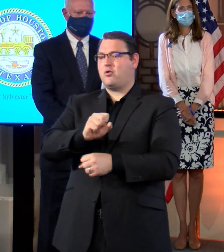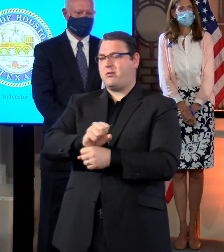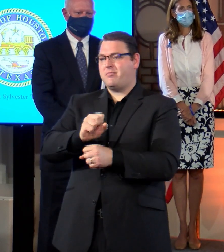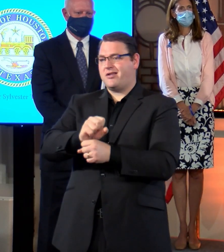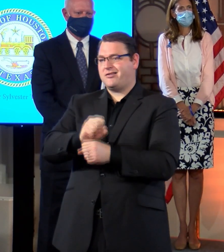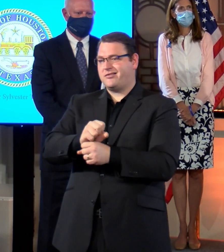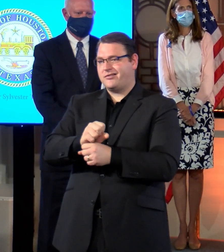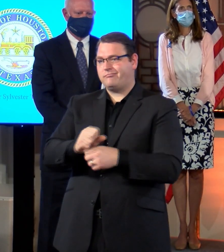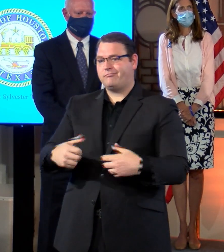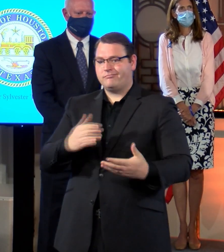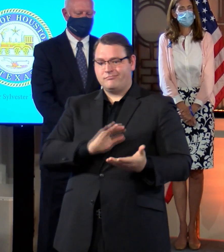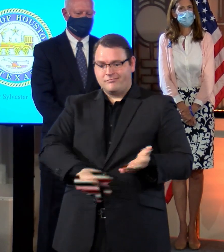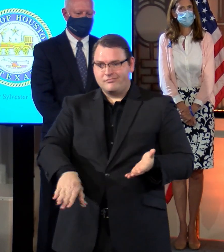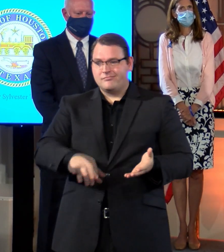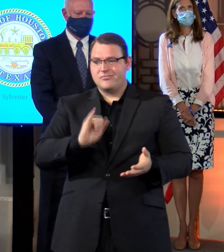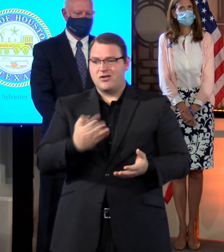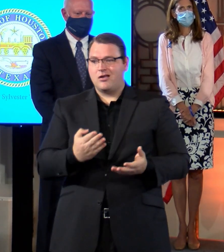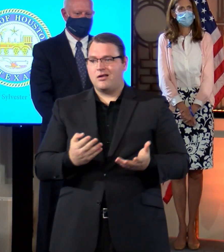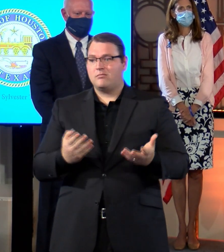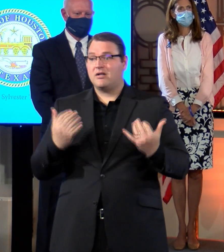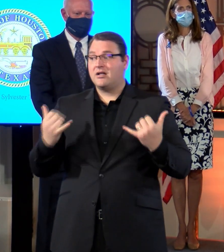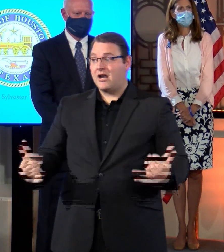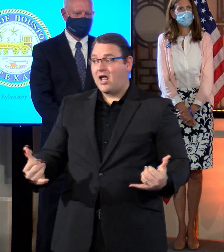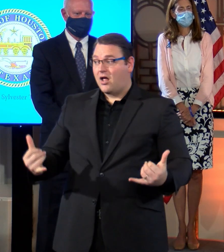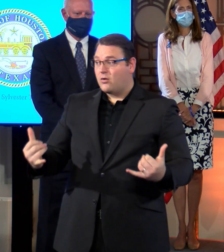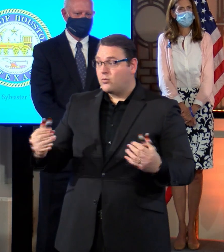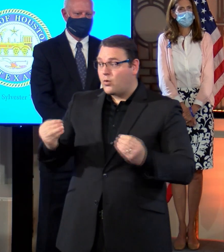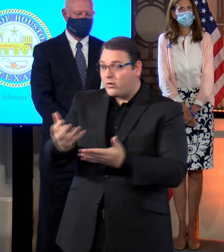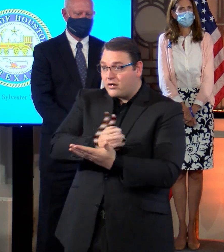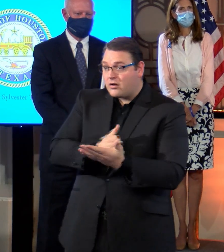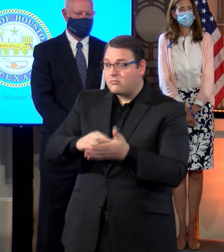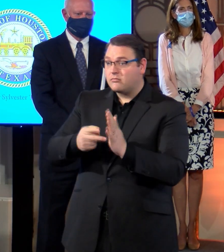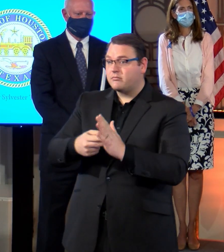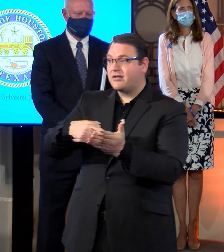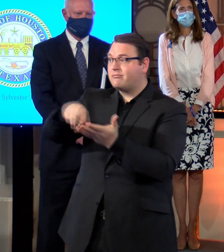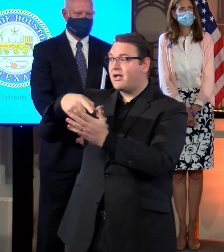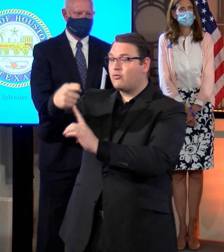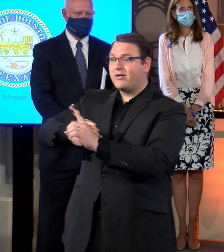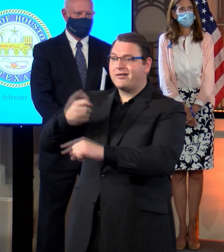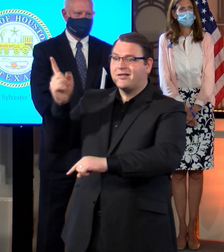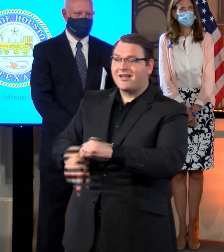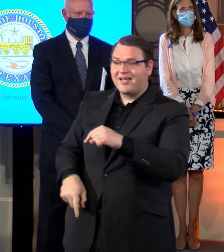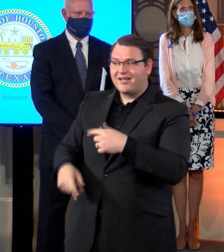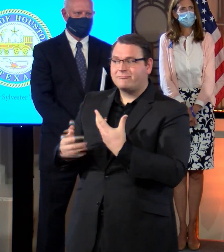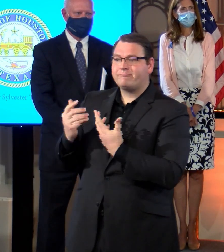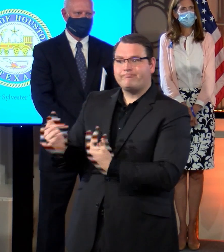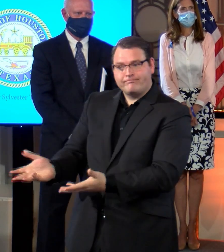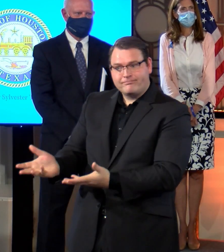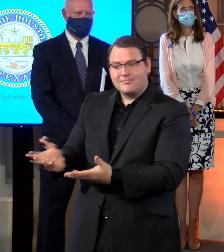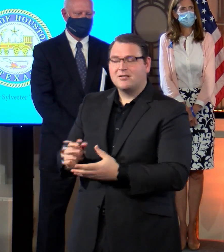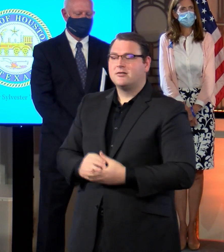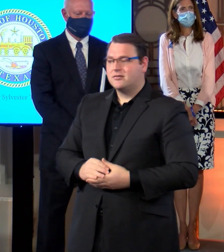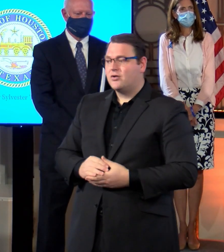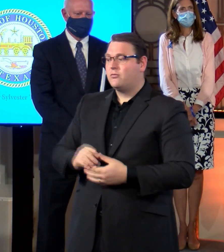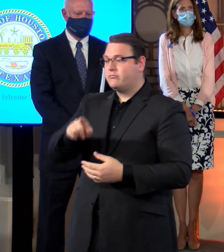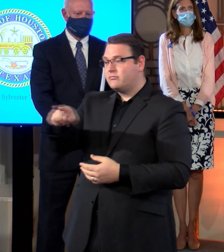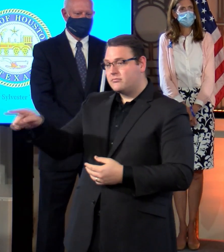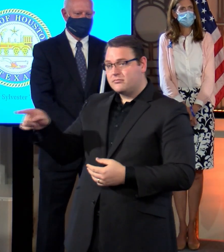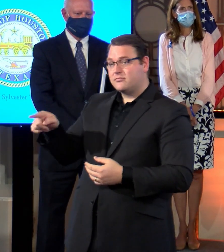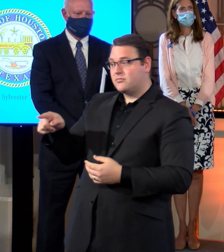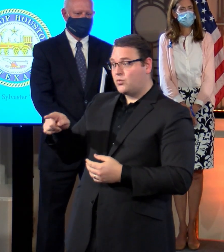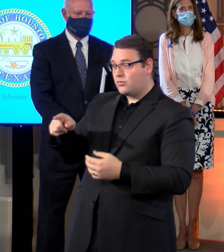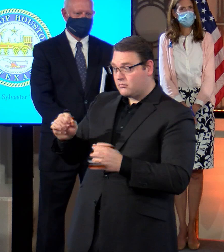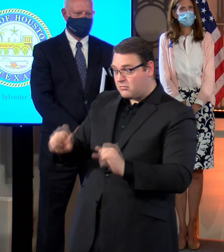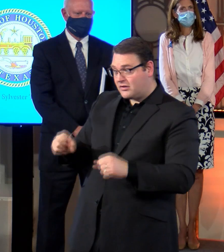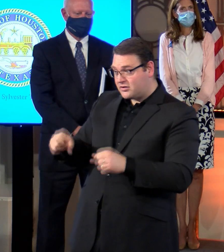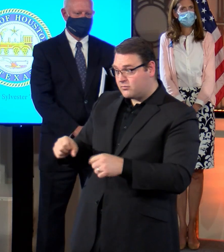many Houstonians, that means they cannot pay their rent. This program will include individuals and families who are at risk of